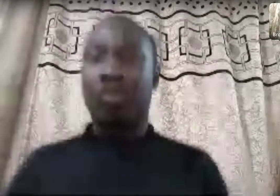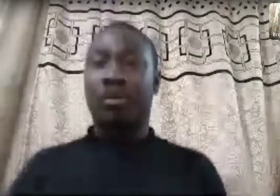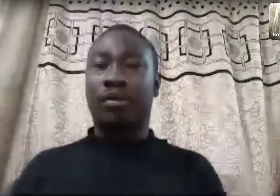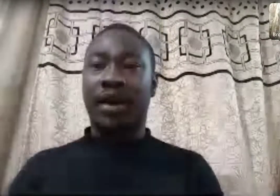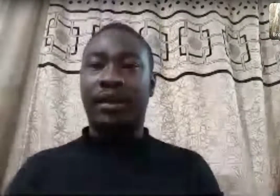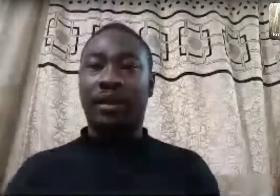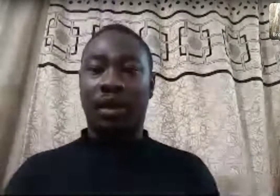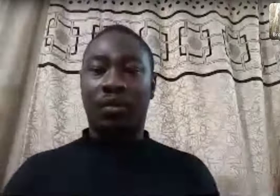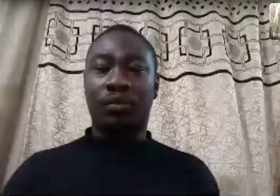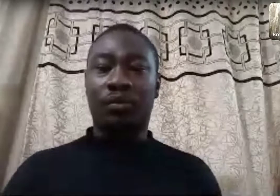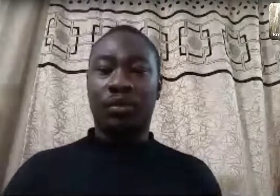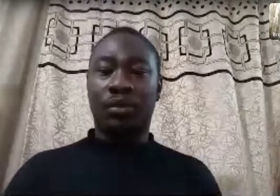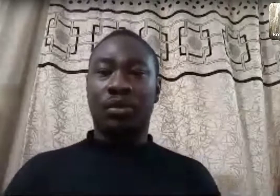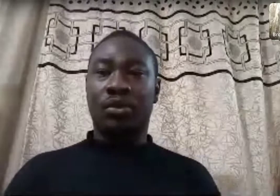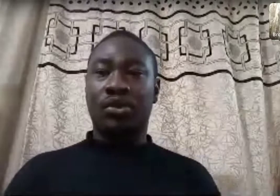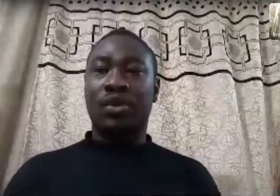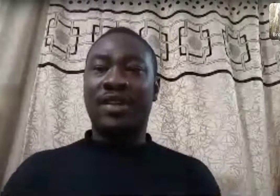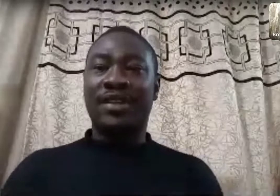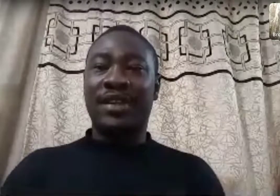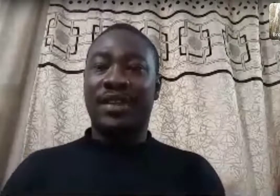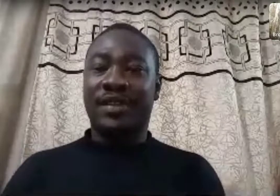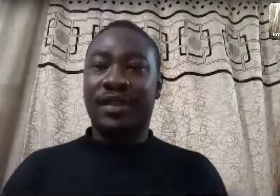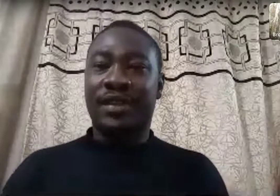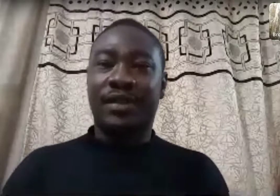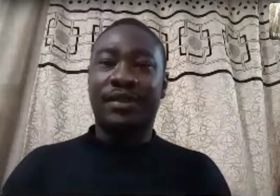right now. So class, let's get started.